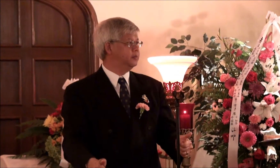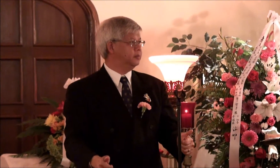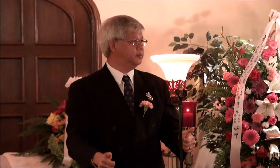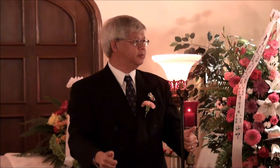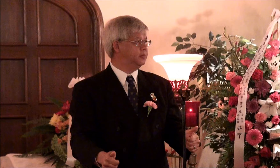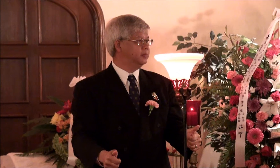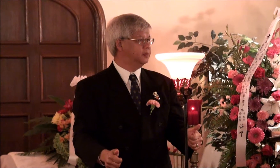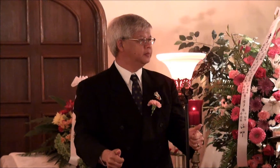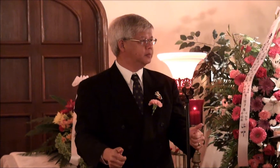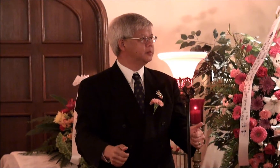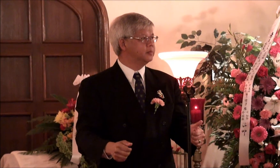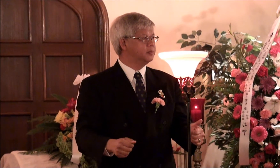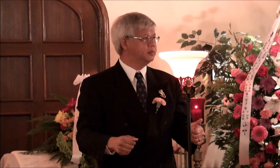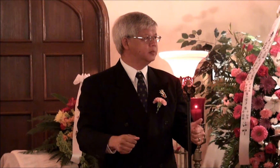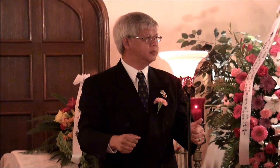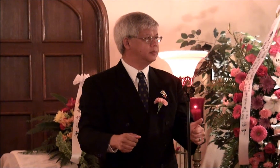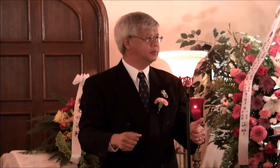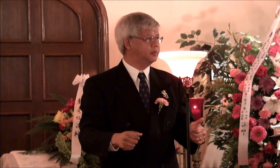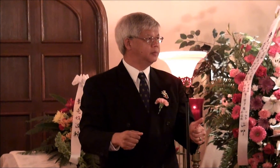block and helps keep the mind from